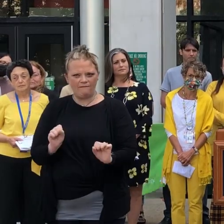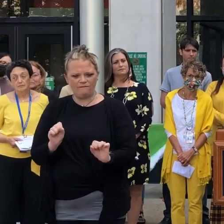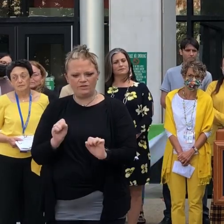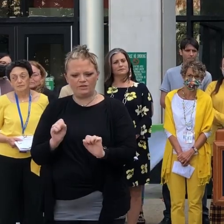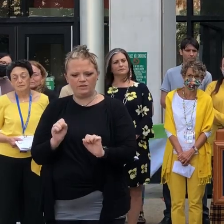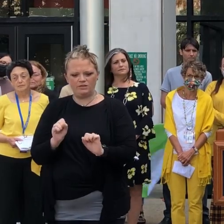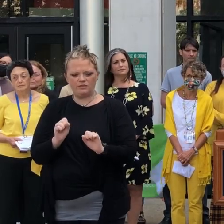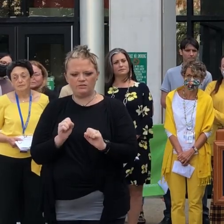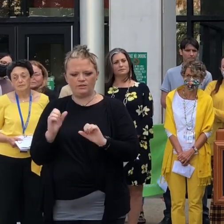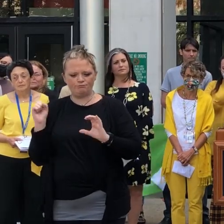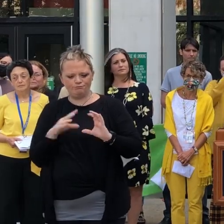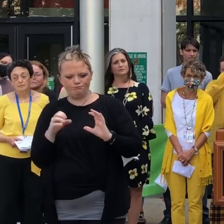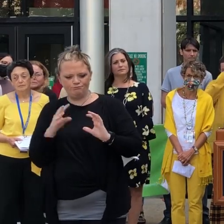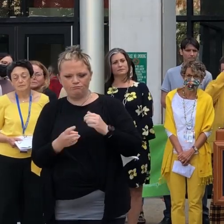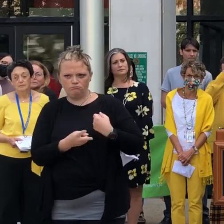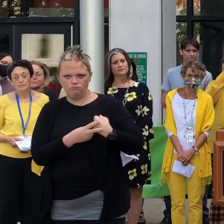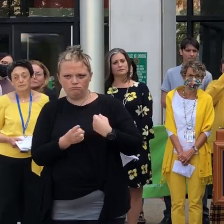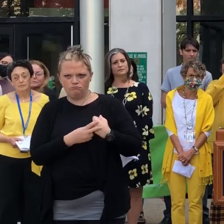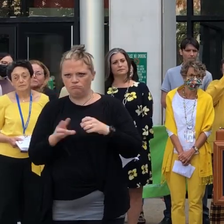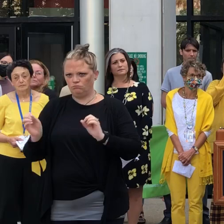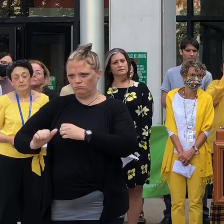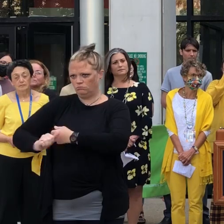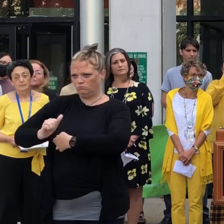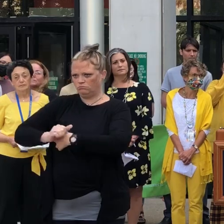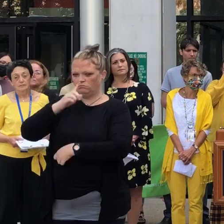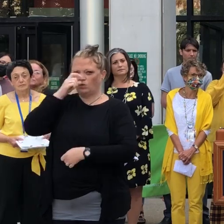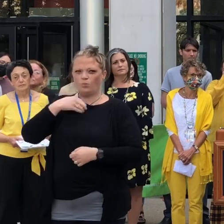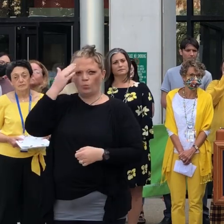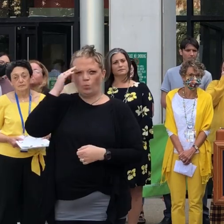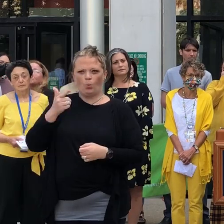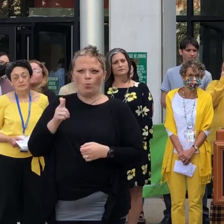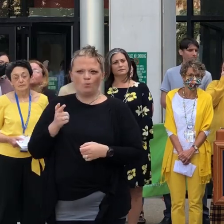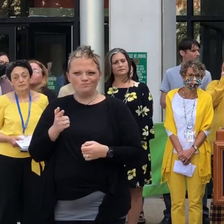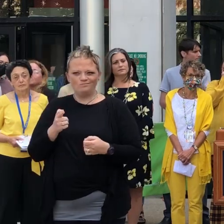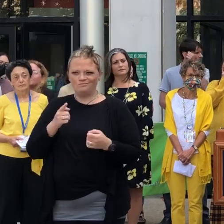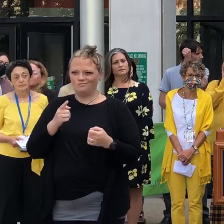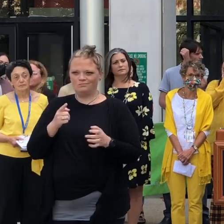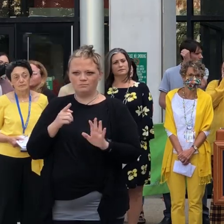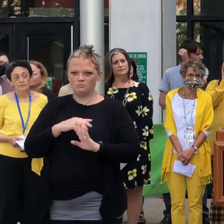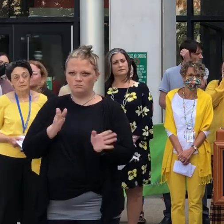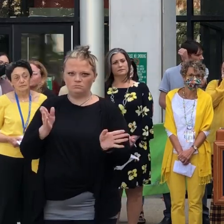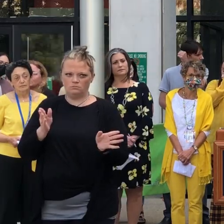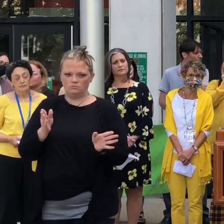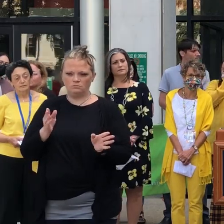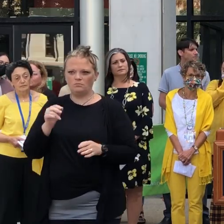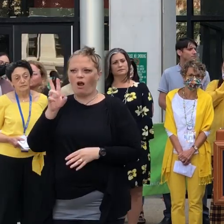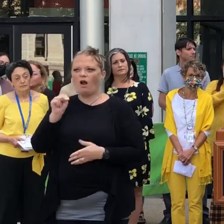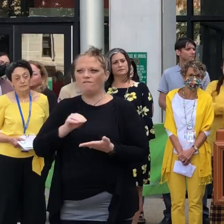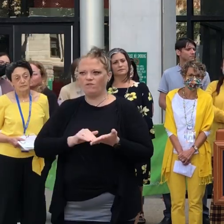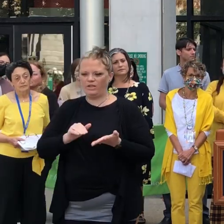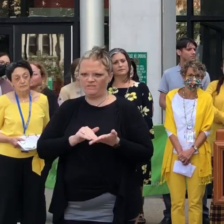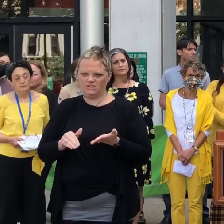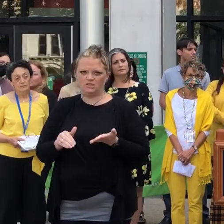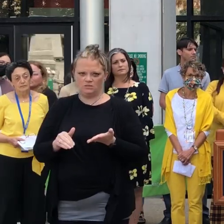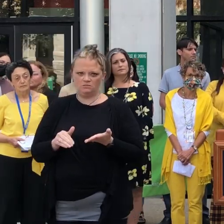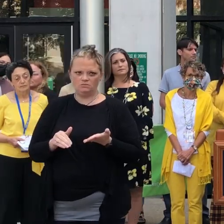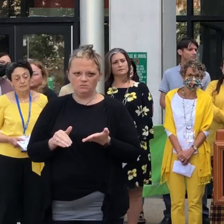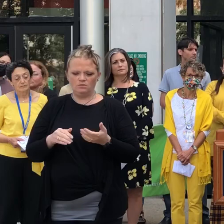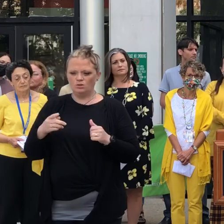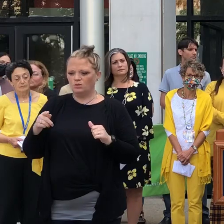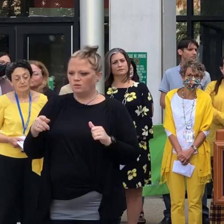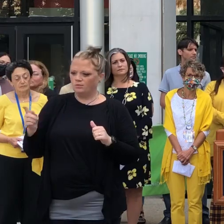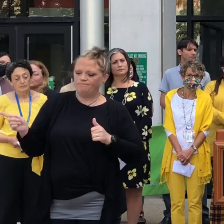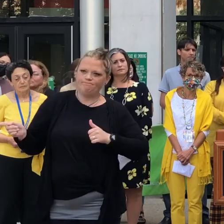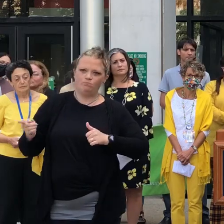them away so that they're out of danger, because as we know, firearms are very unforgiving. They're one of the primary means of